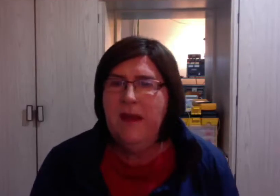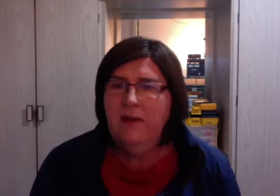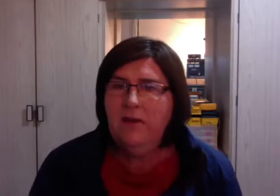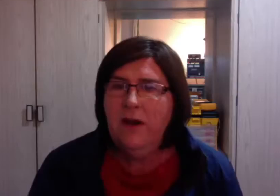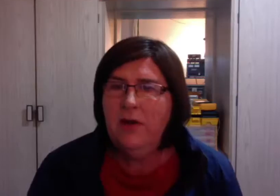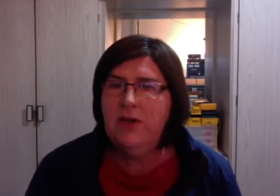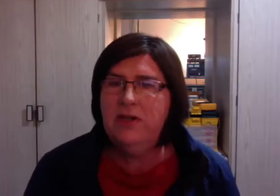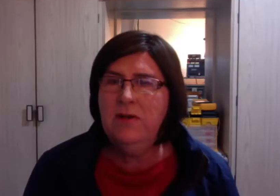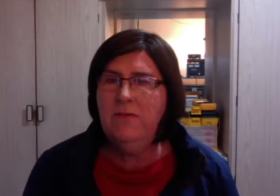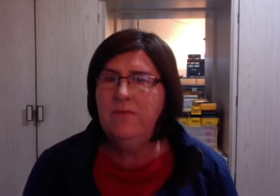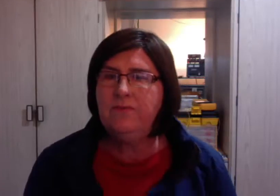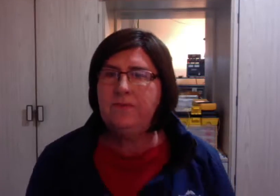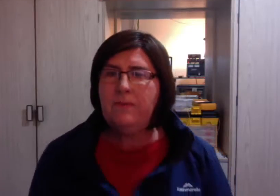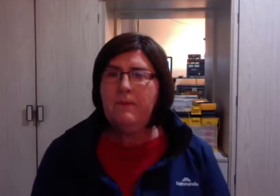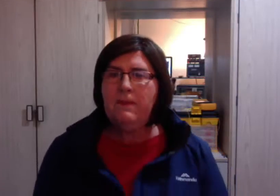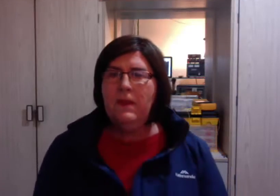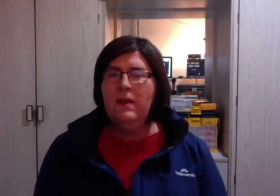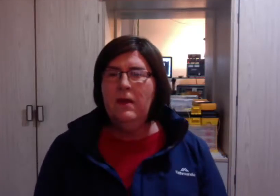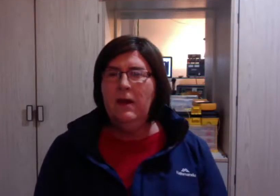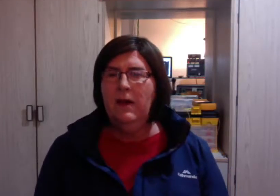Meg's got a question.